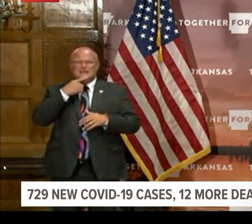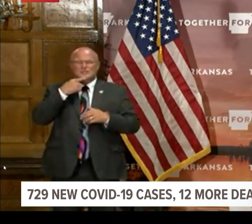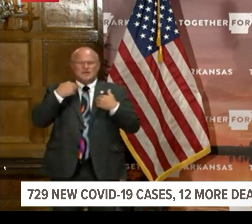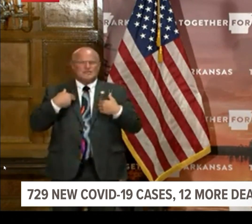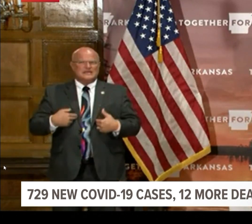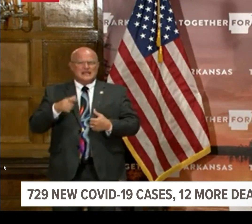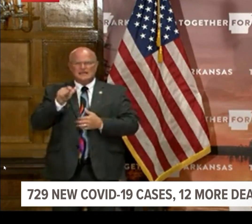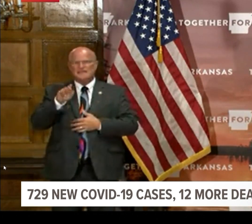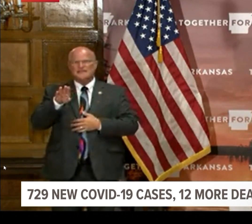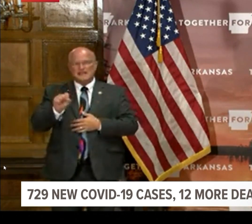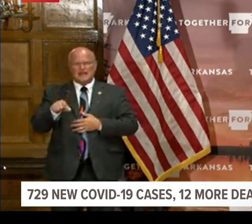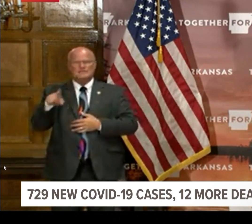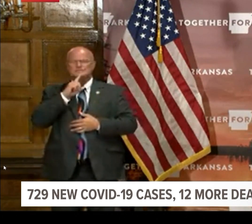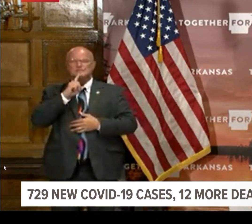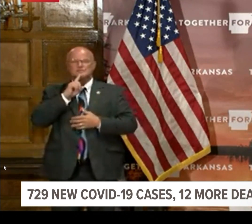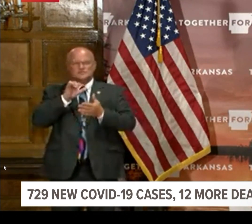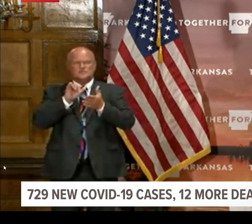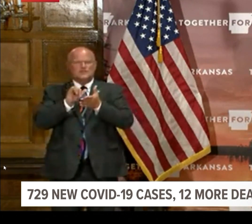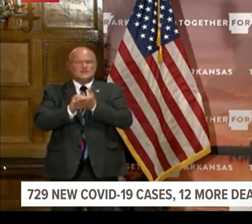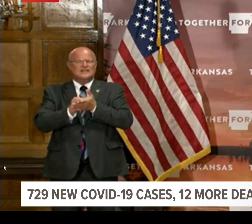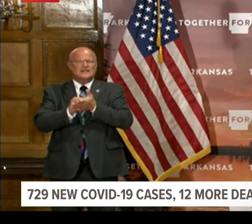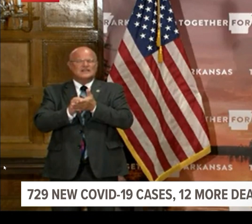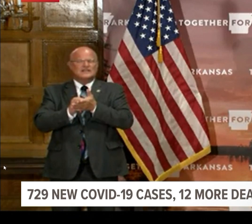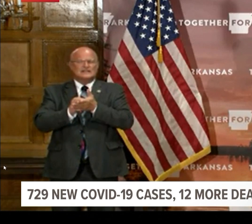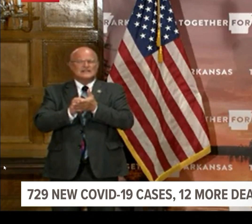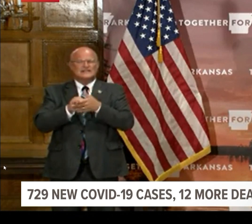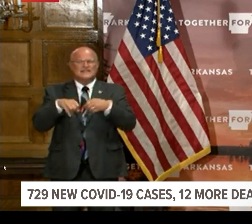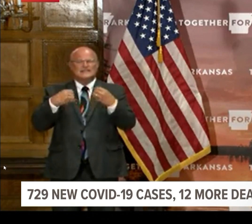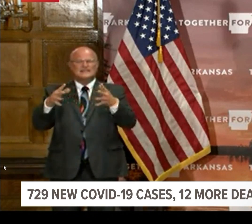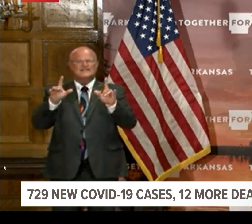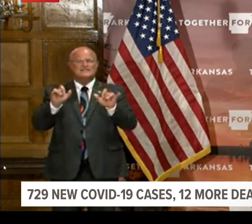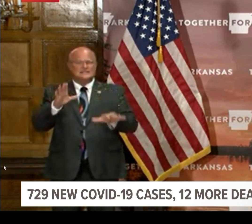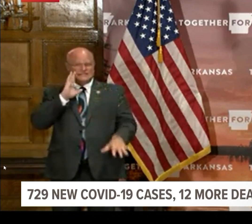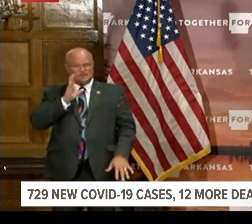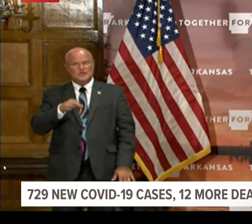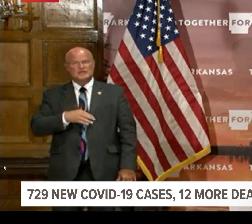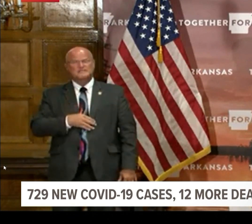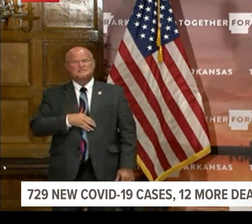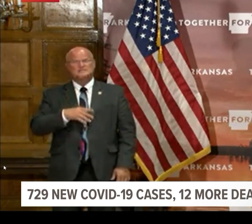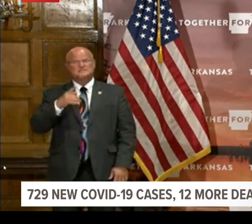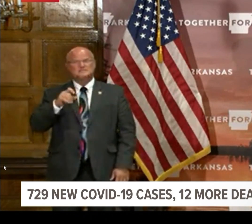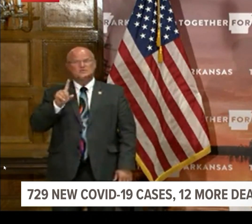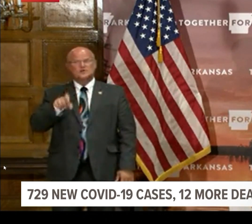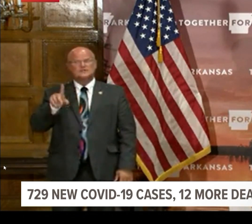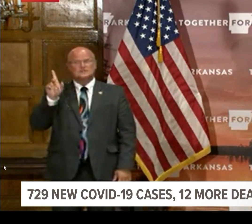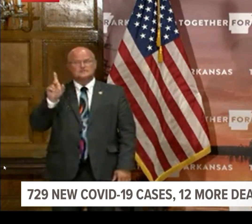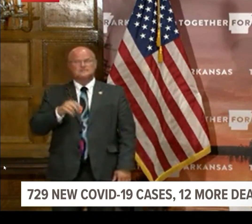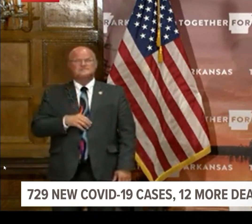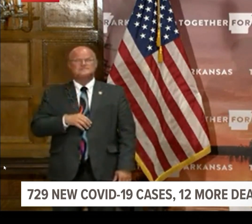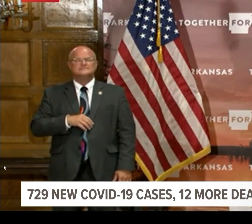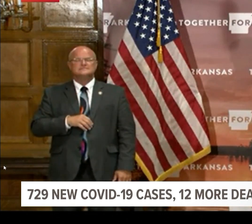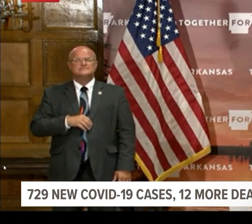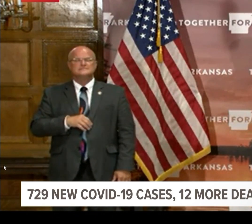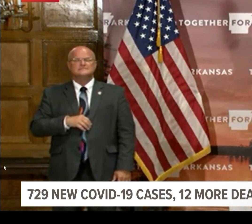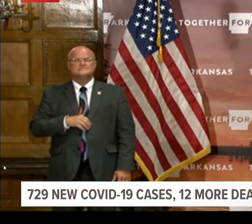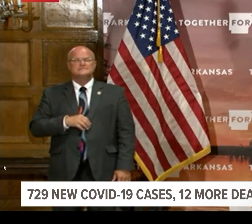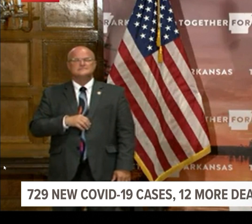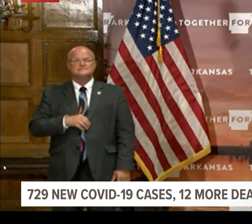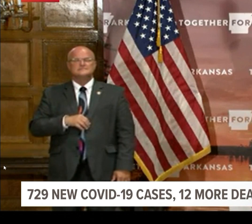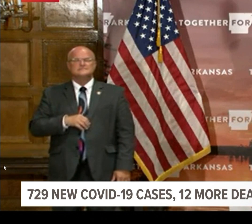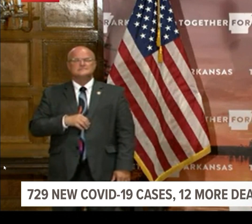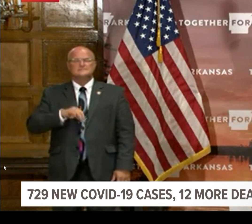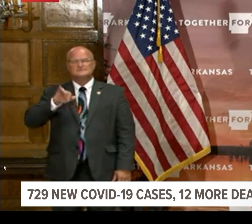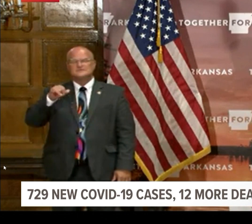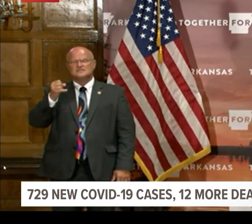labs, and they'll make sure that they'll give you a test. Next question. Governor, this is Josh again